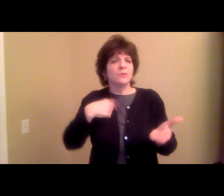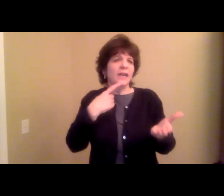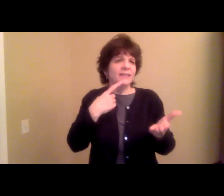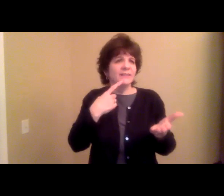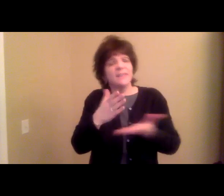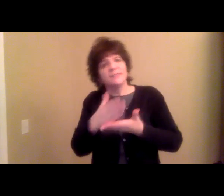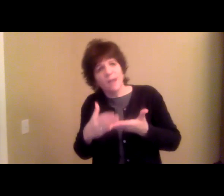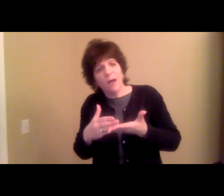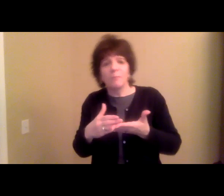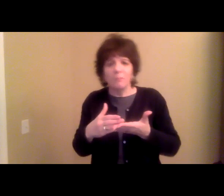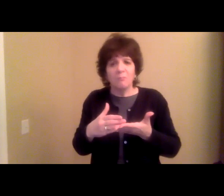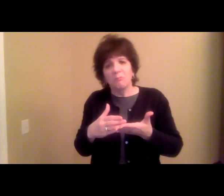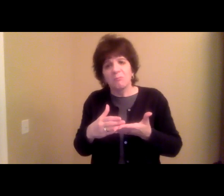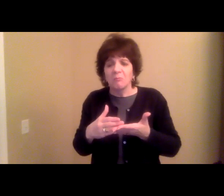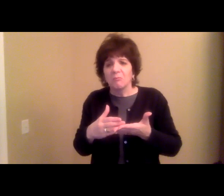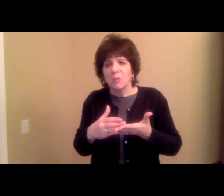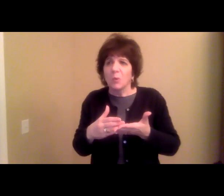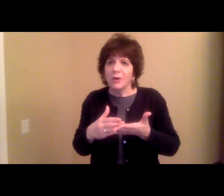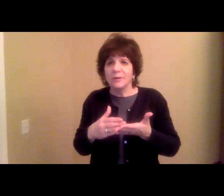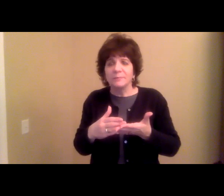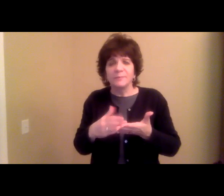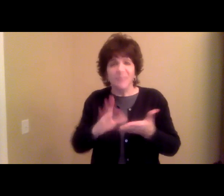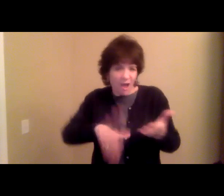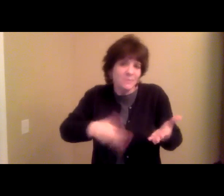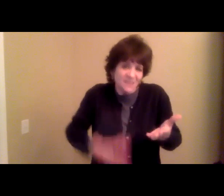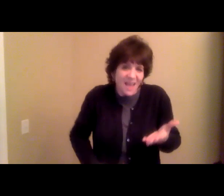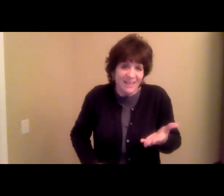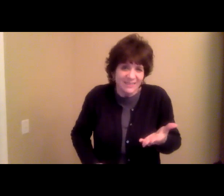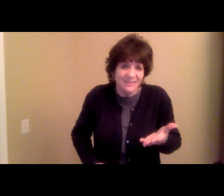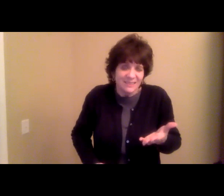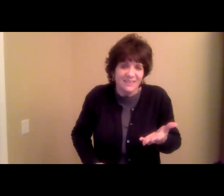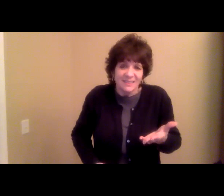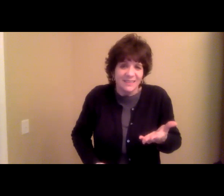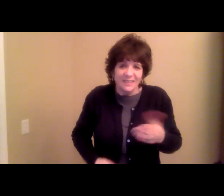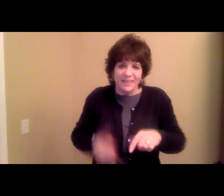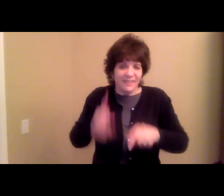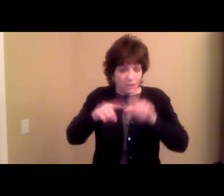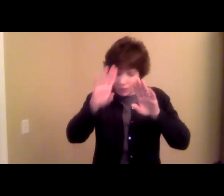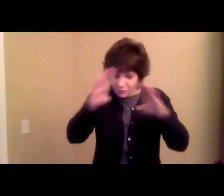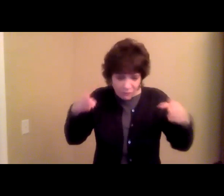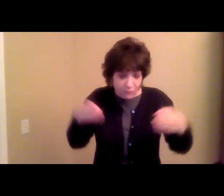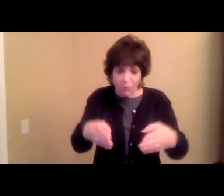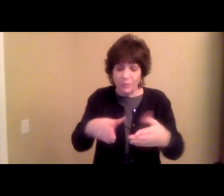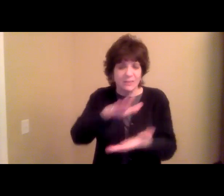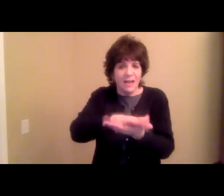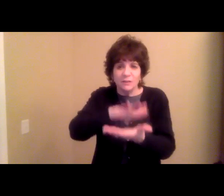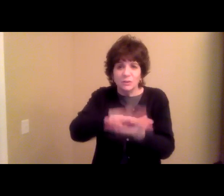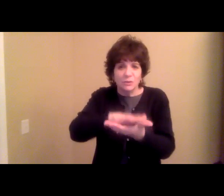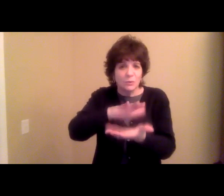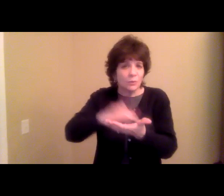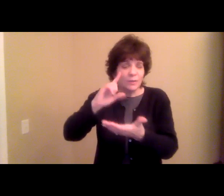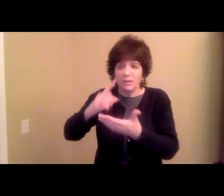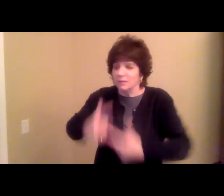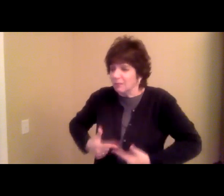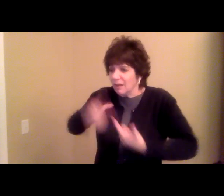were relatively upset. You know, they really couldn't focus on schoolwork because there were